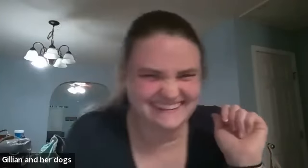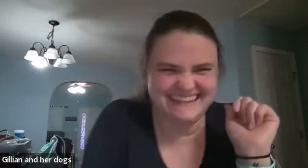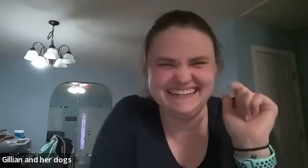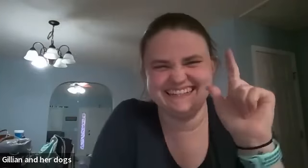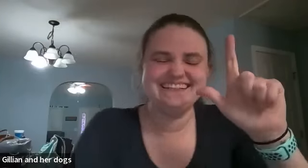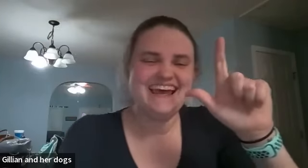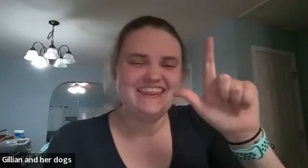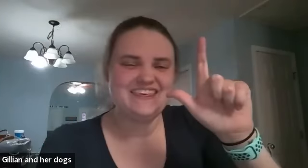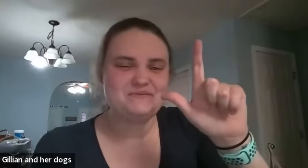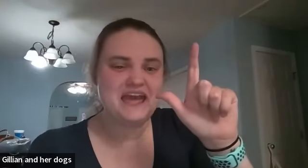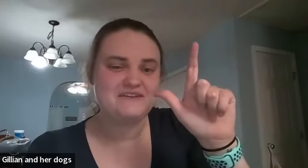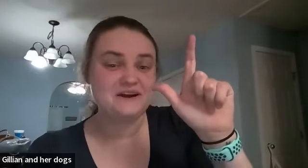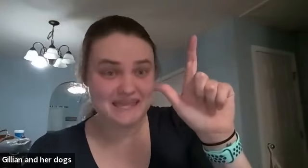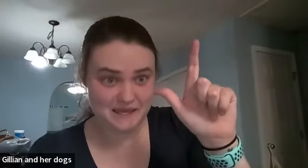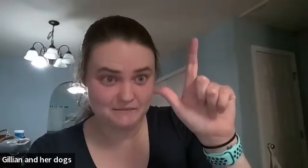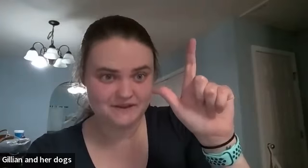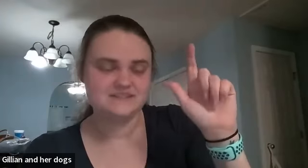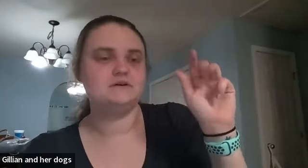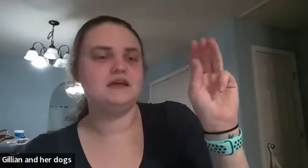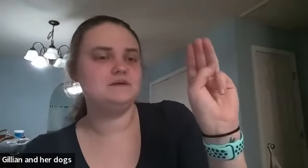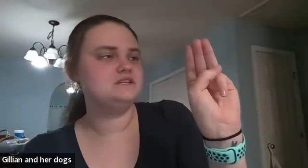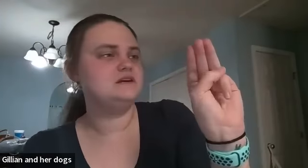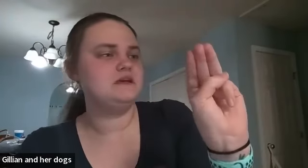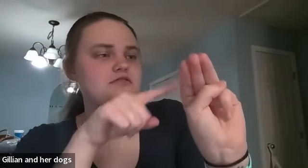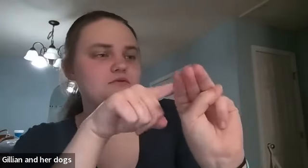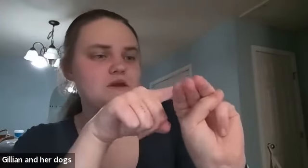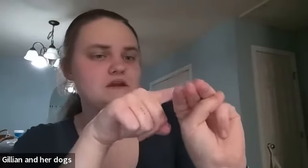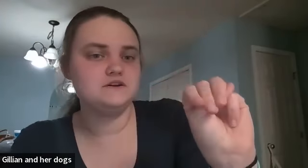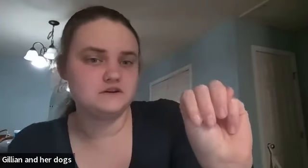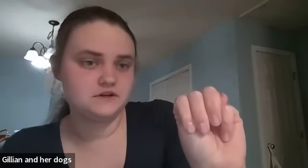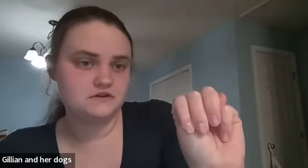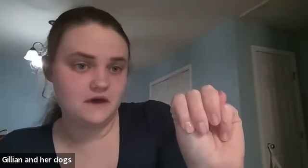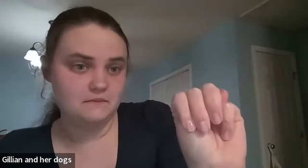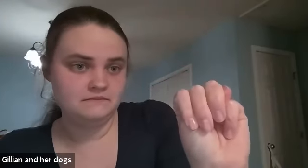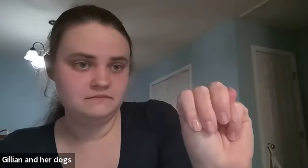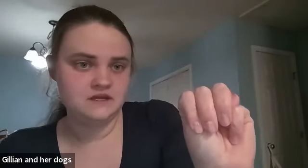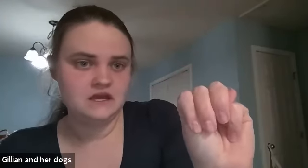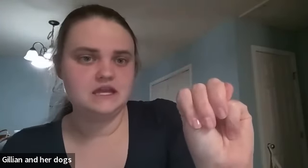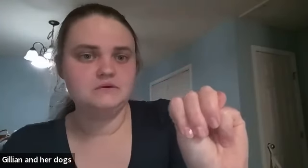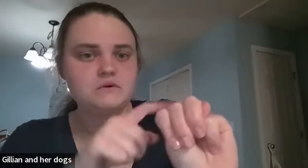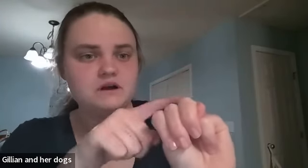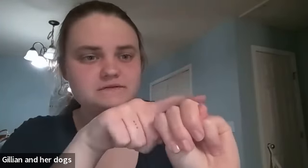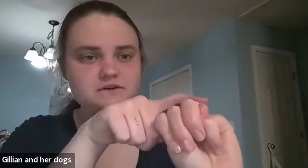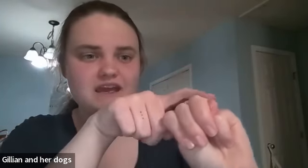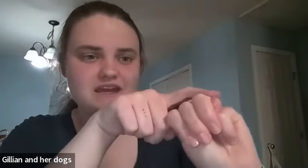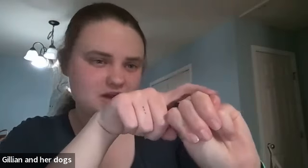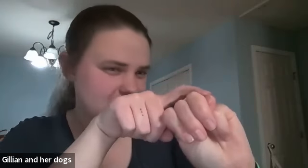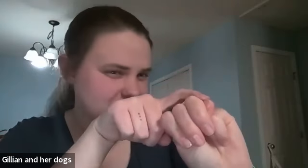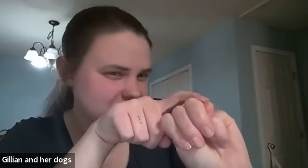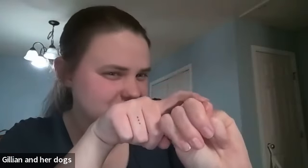Exactly. Then we have our M. So M is going to be 3 fingers over your thumb. And you want to, if you can, try to just